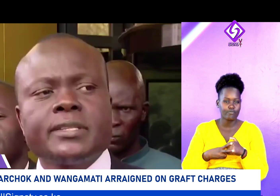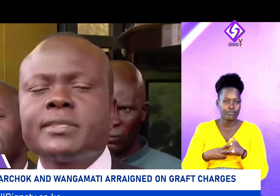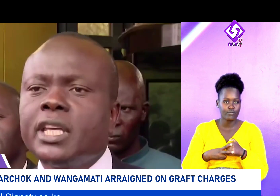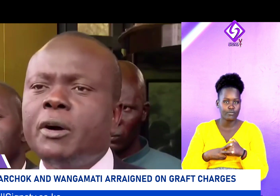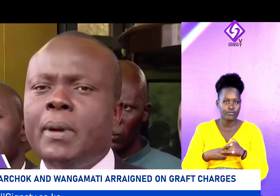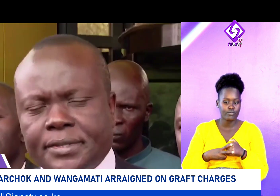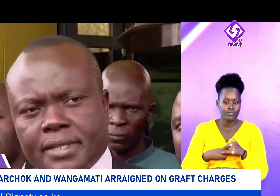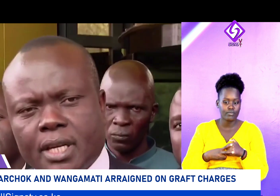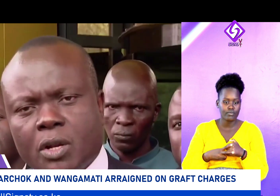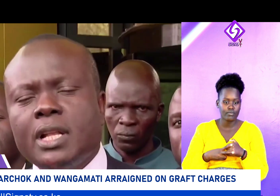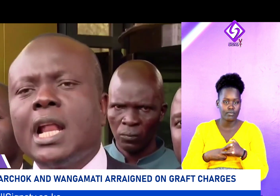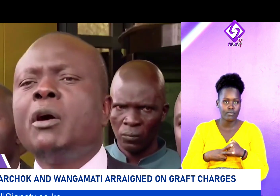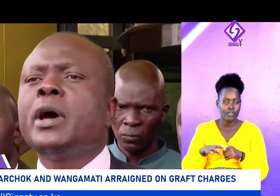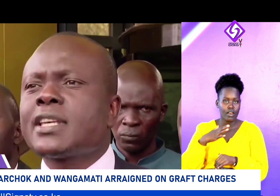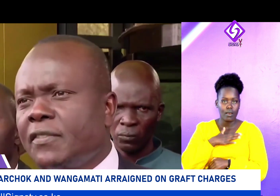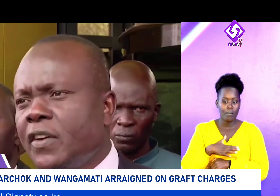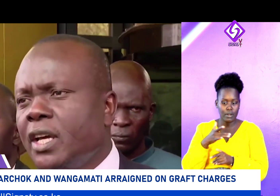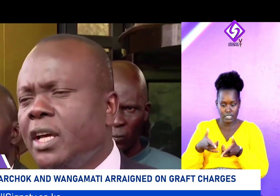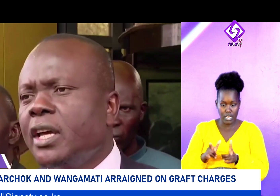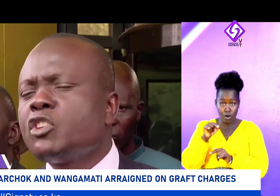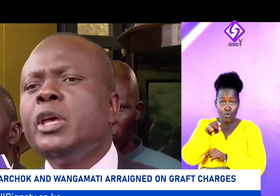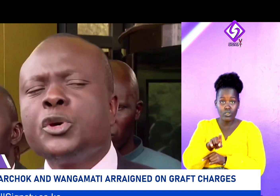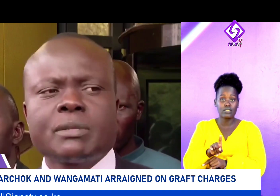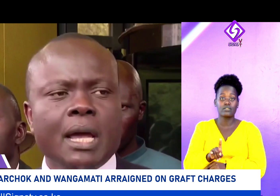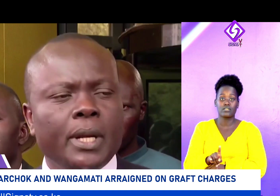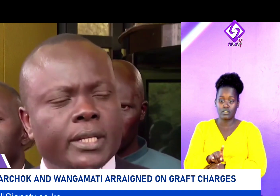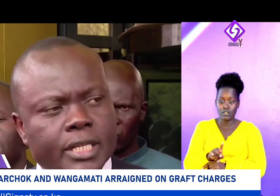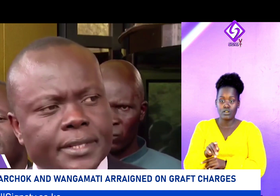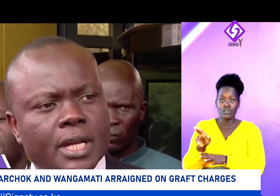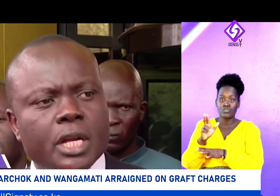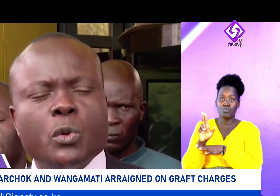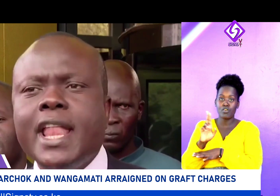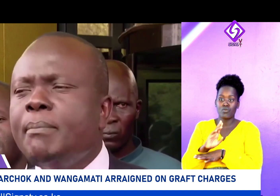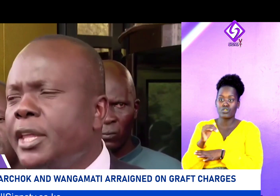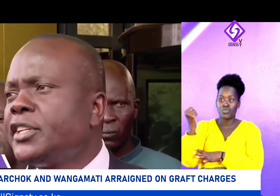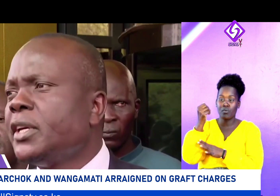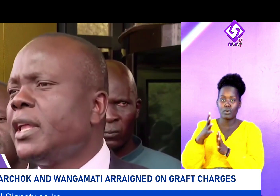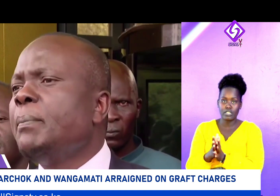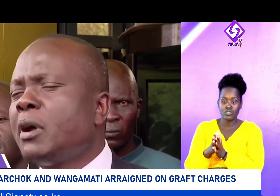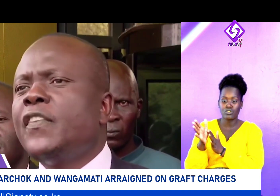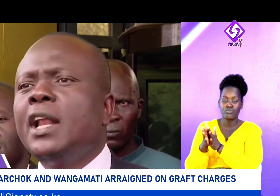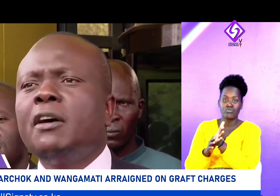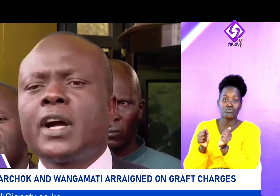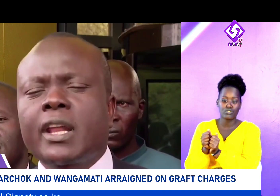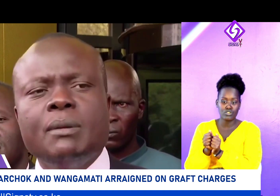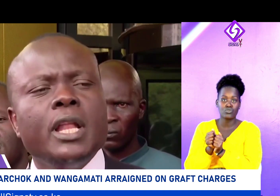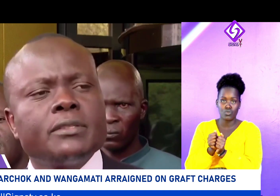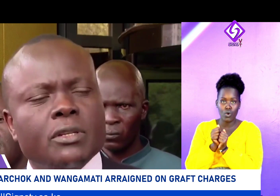EACC CEO, please don't allow yourself to be used by politicians to damage the profile of a credible